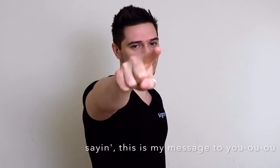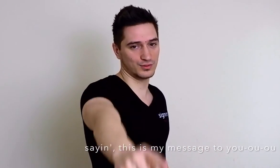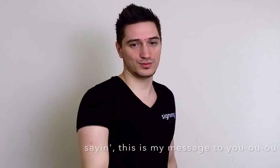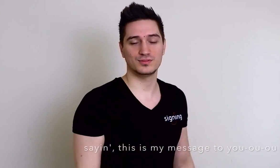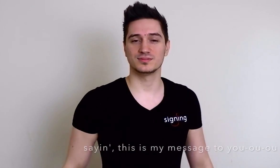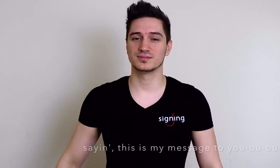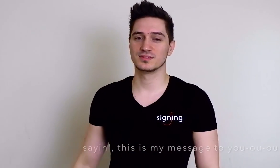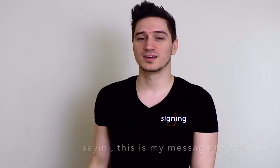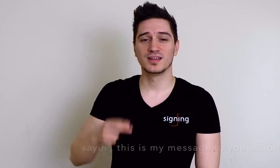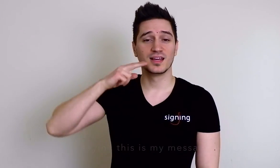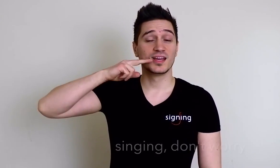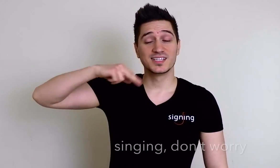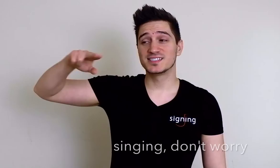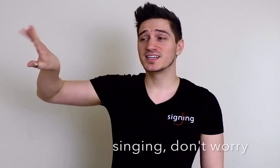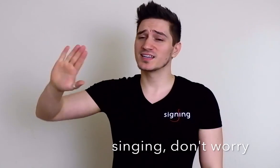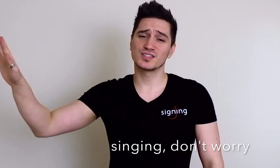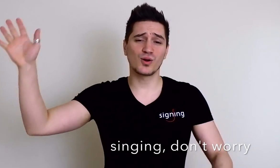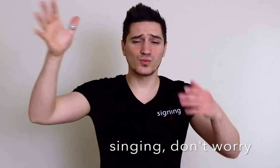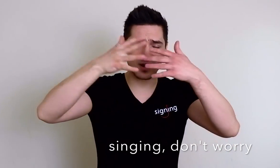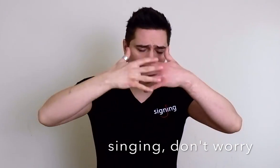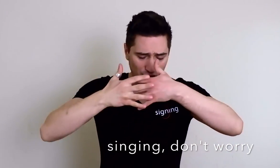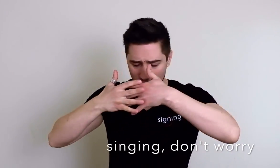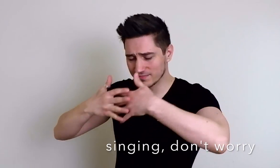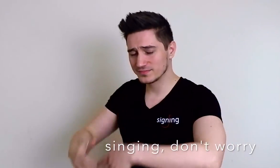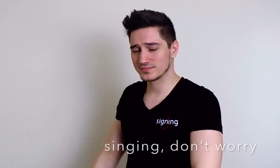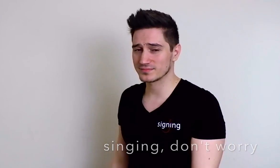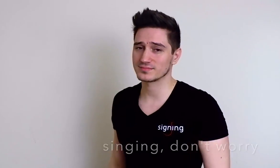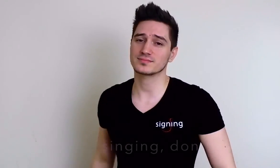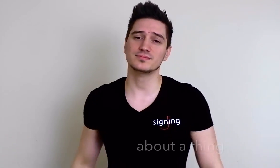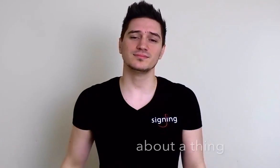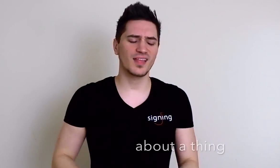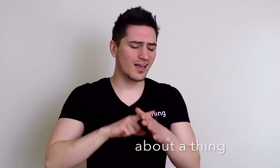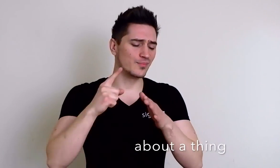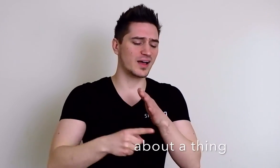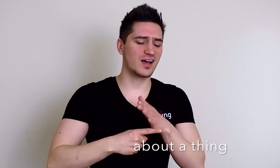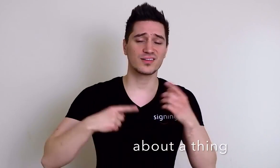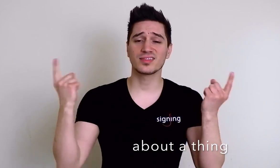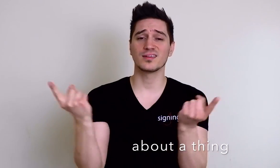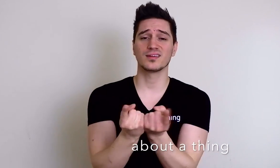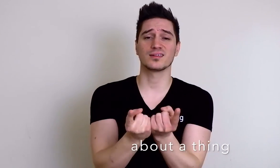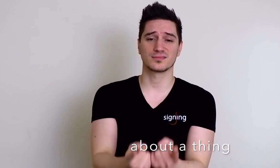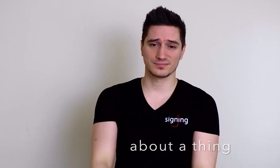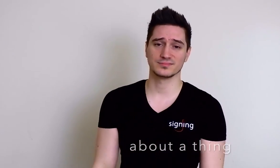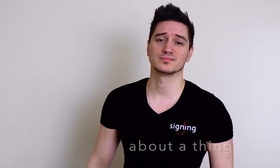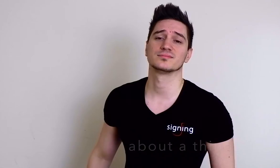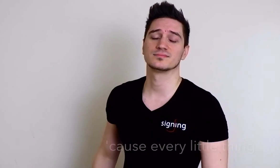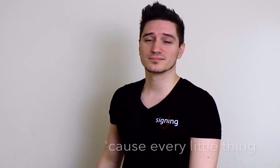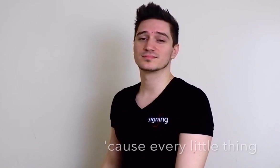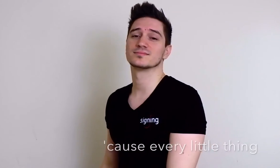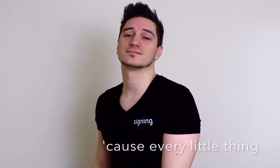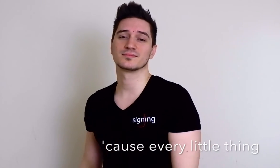you for good Singing, don't worry about a thing